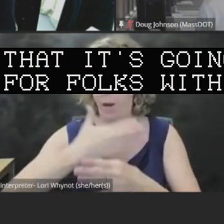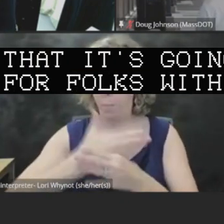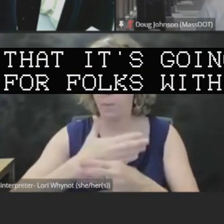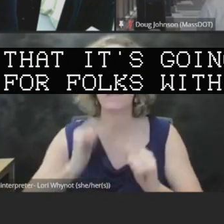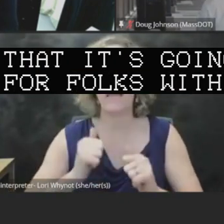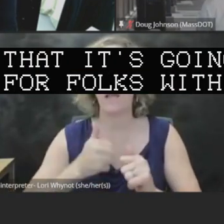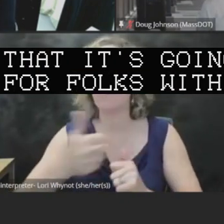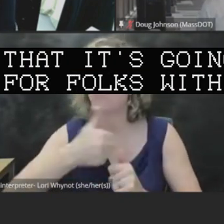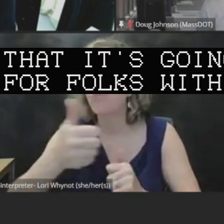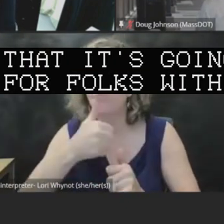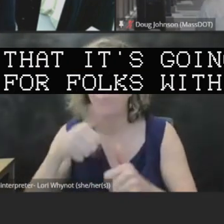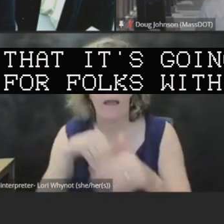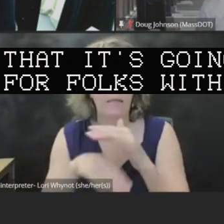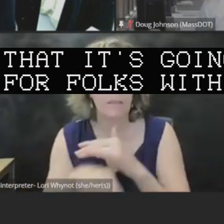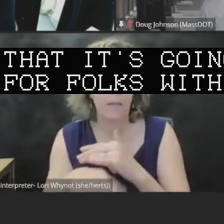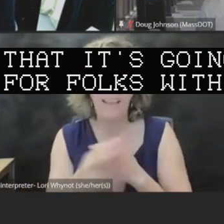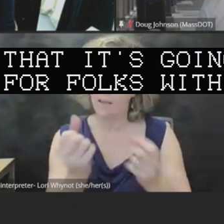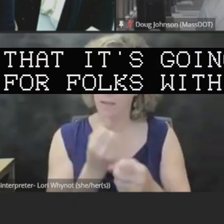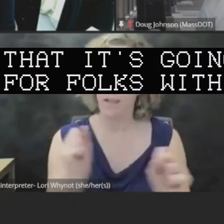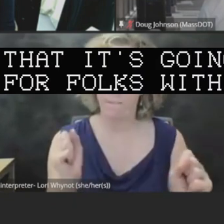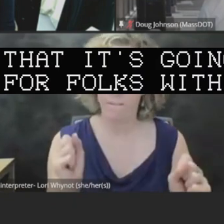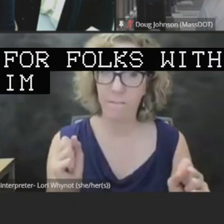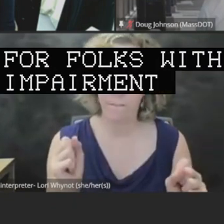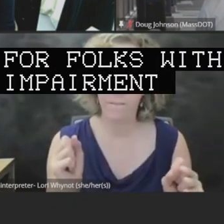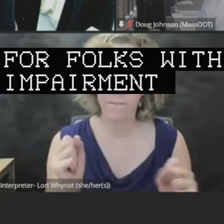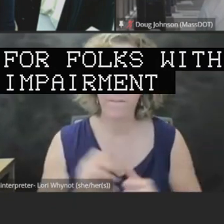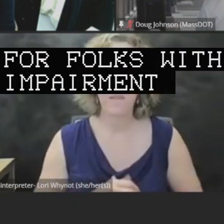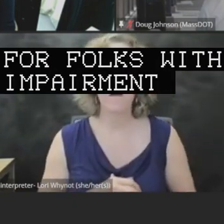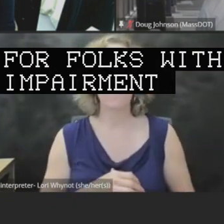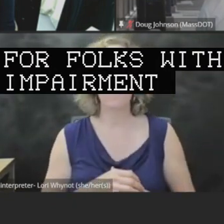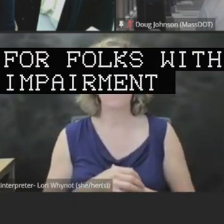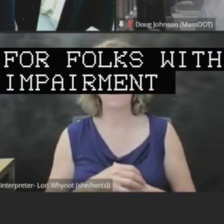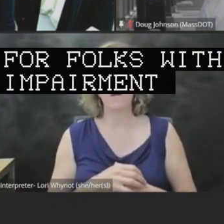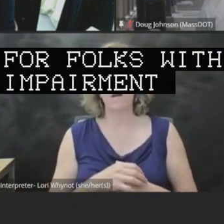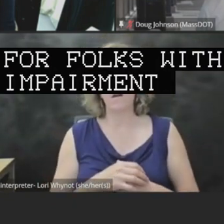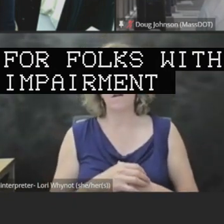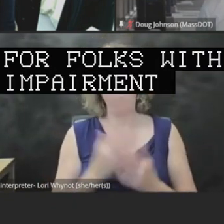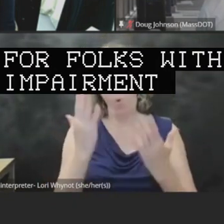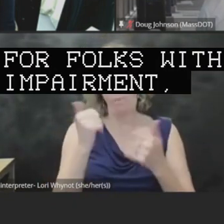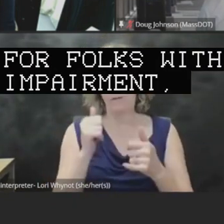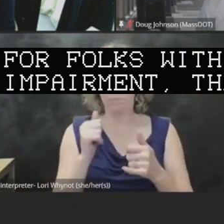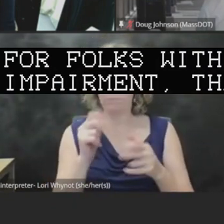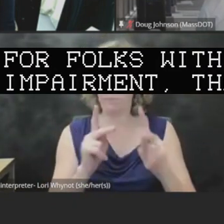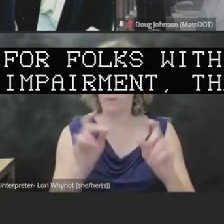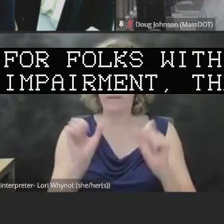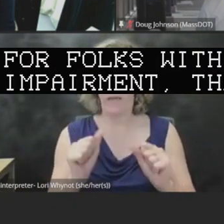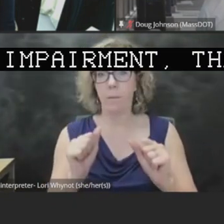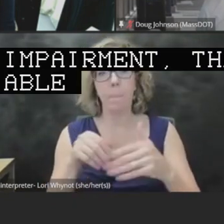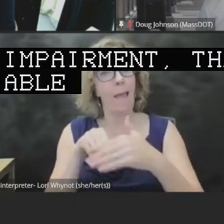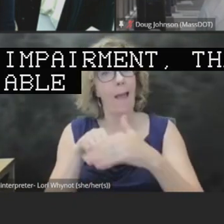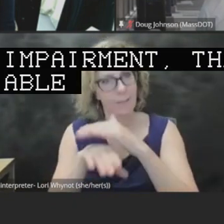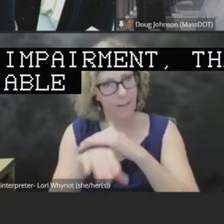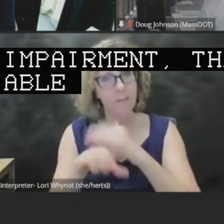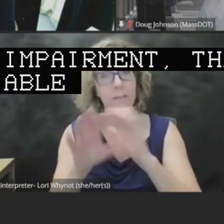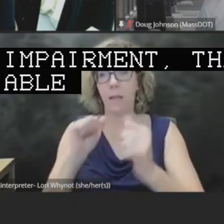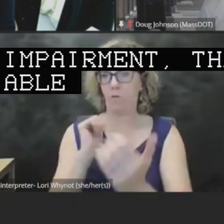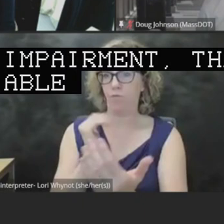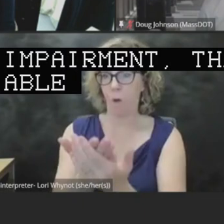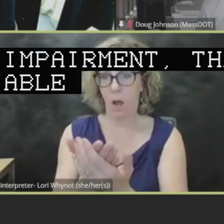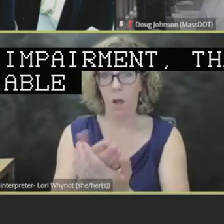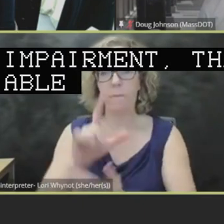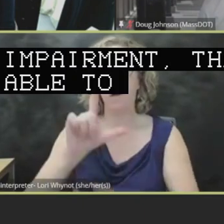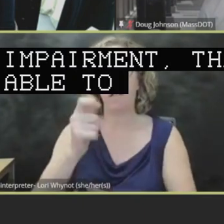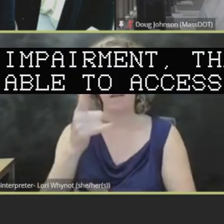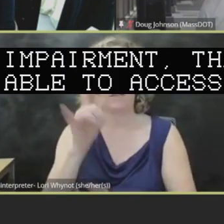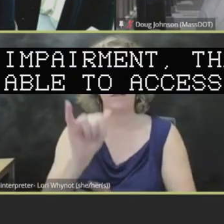and safe to people, that they'll be able to access, get to Legacy Place safely.